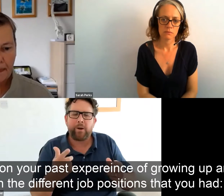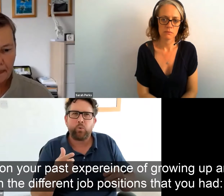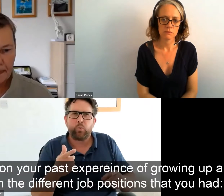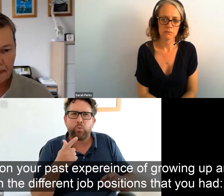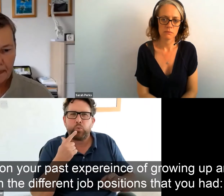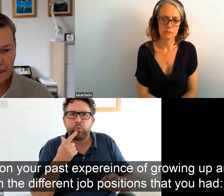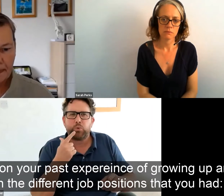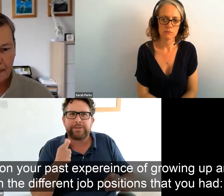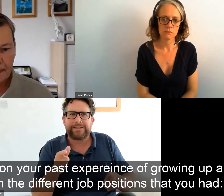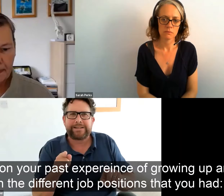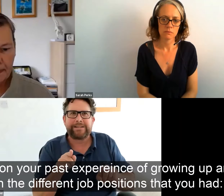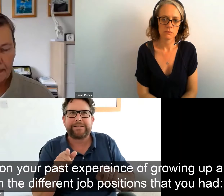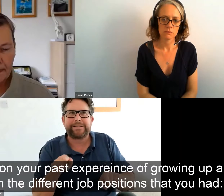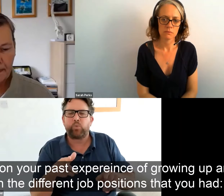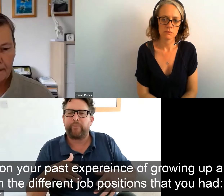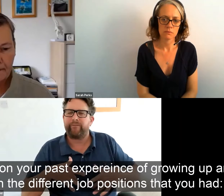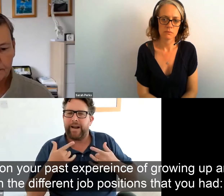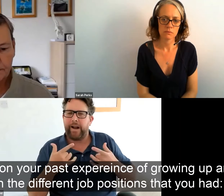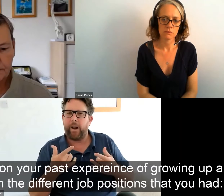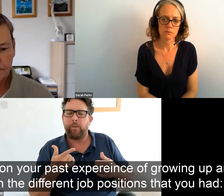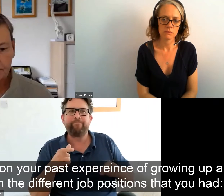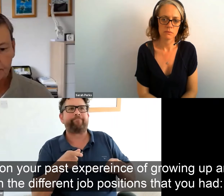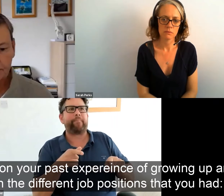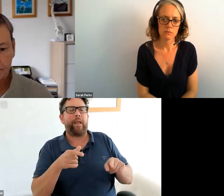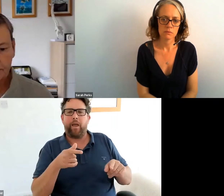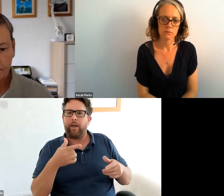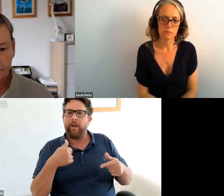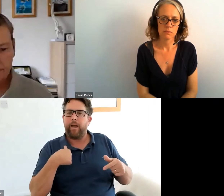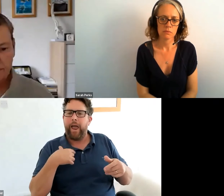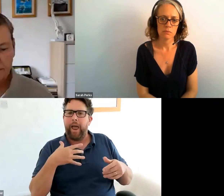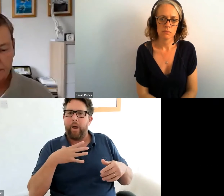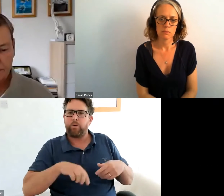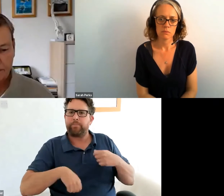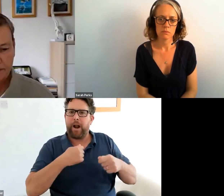through the different job positions that you had,